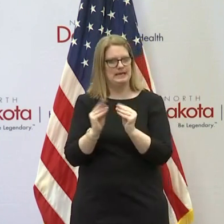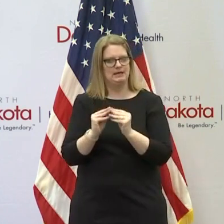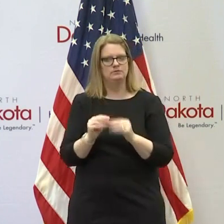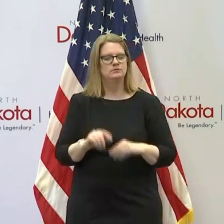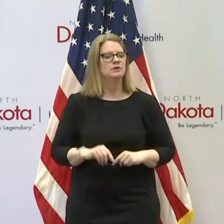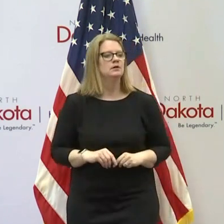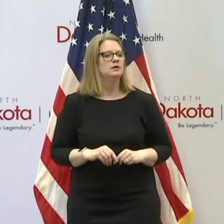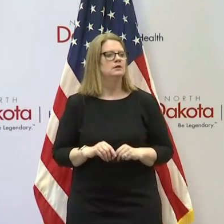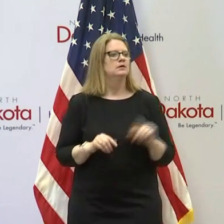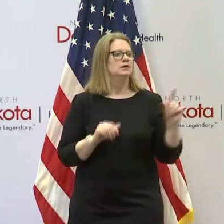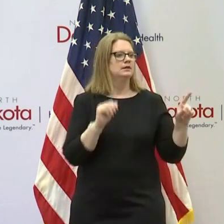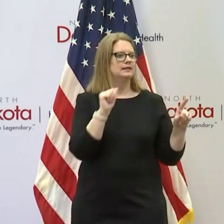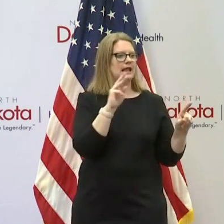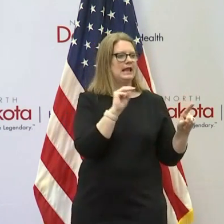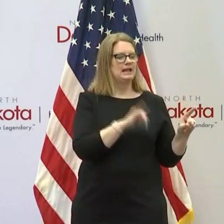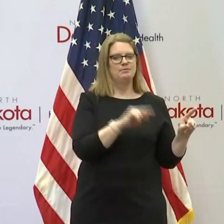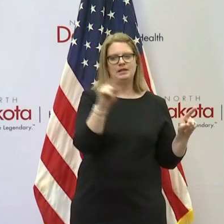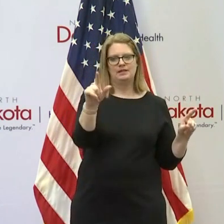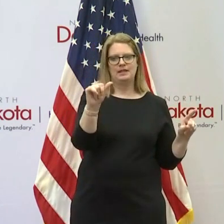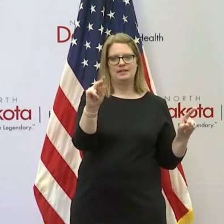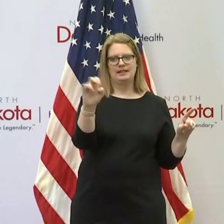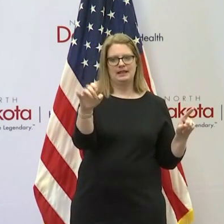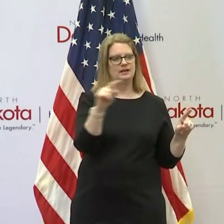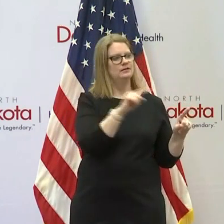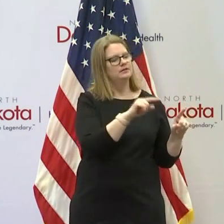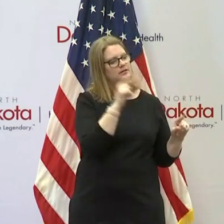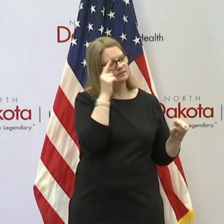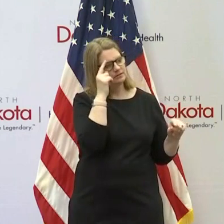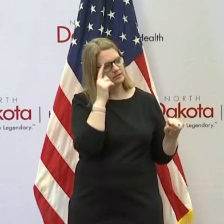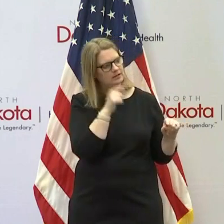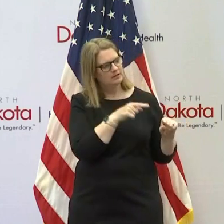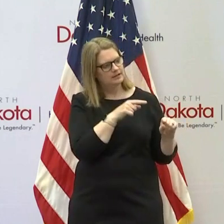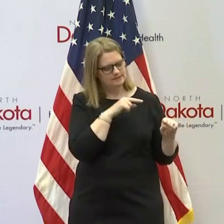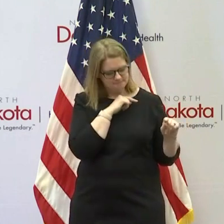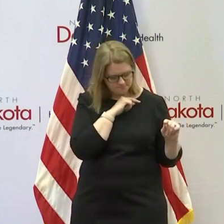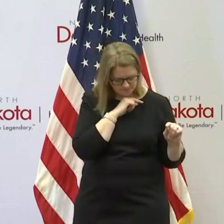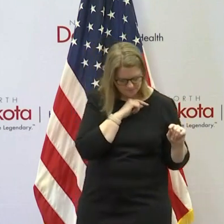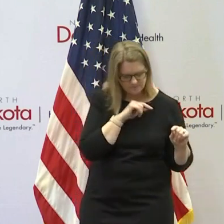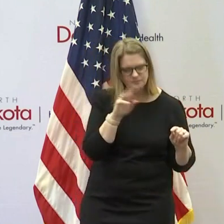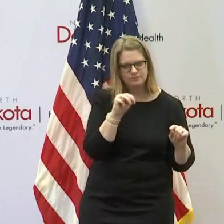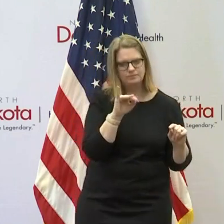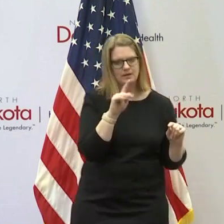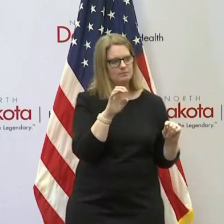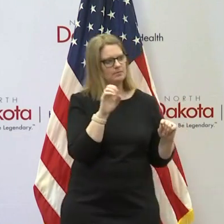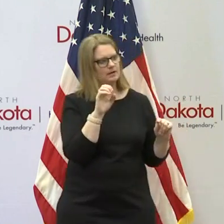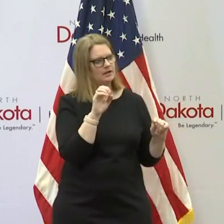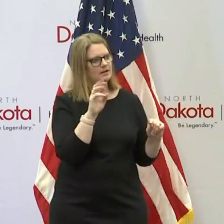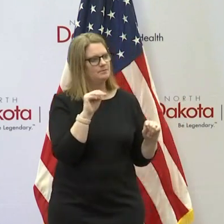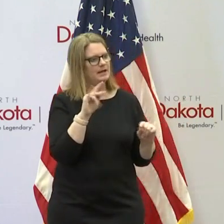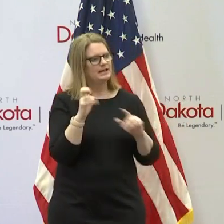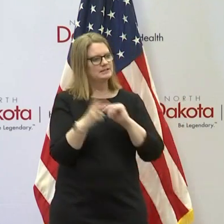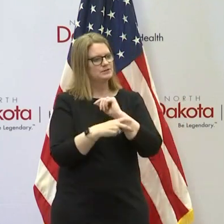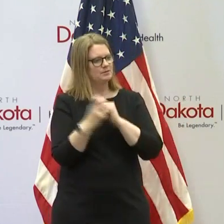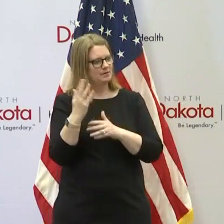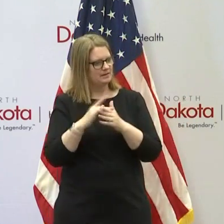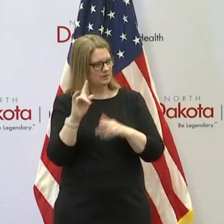Okay, I'm going to go Amy and then Lane. All right, so Mike stole part of my question, but the mask that you wore, it looked like